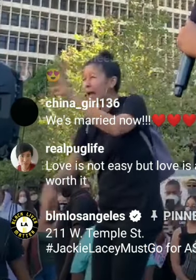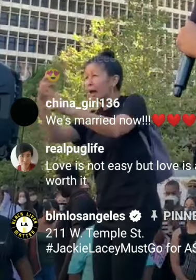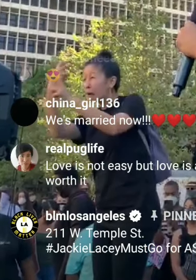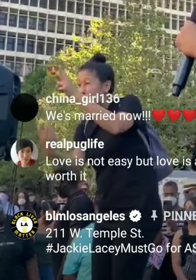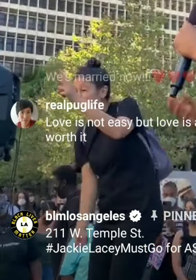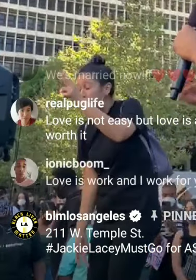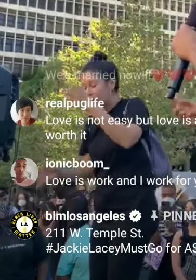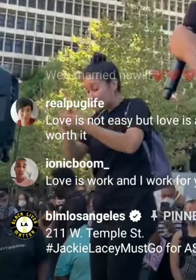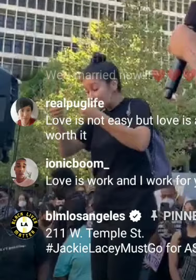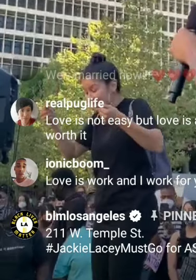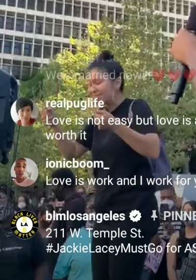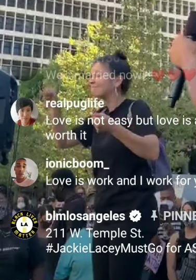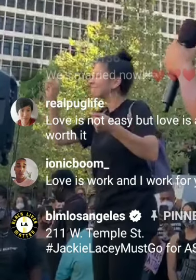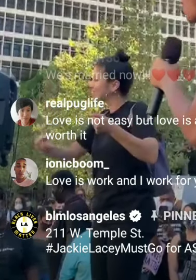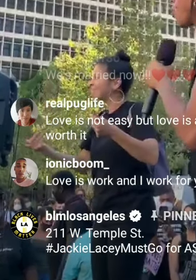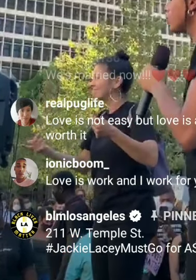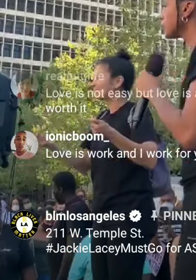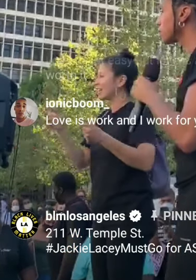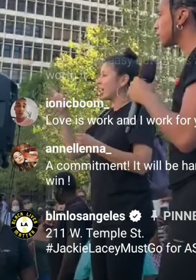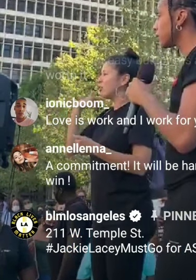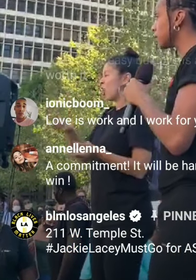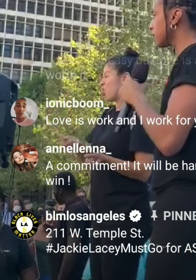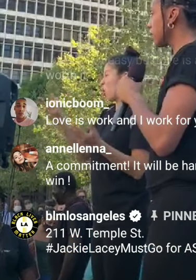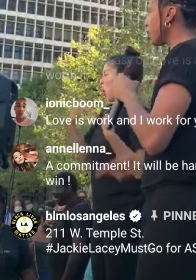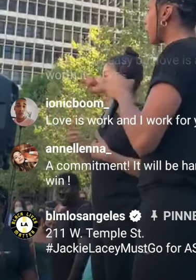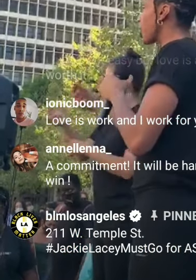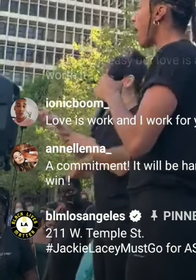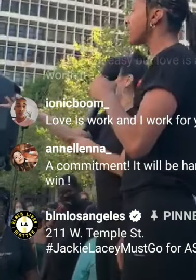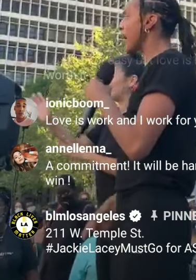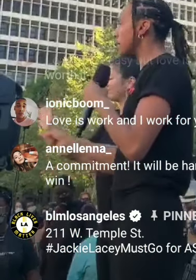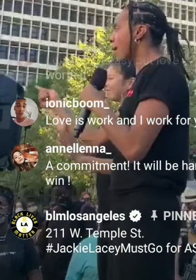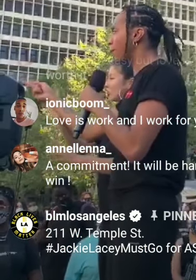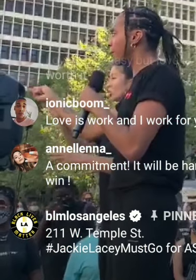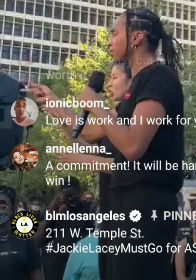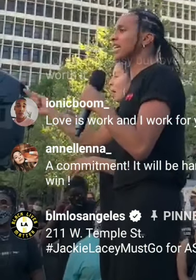around us, you have decided to think for yourself.